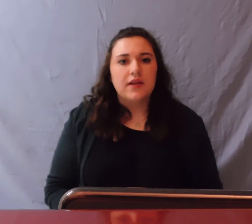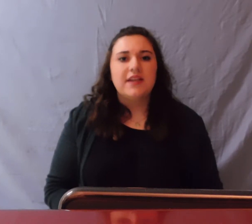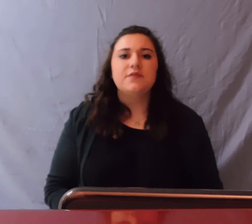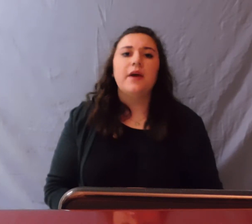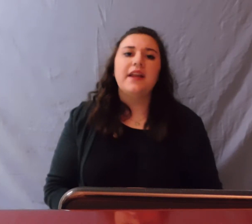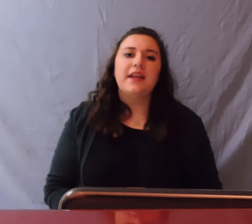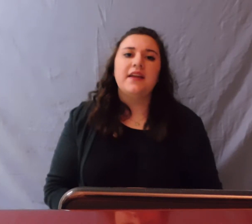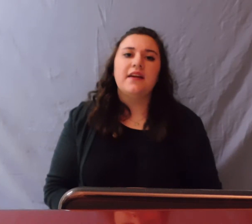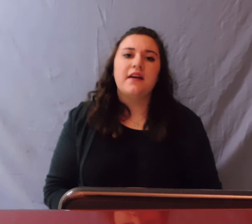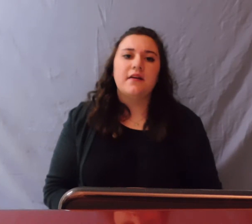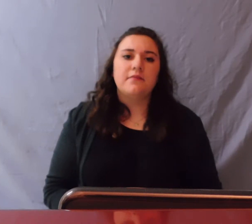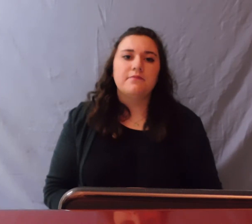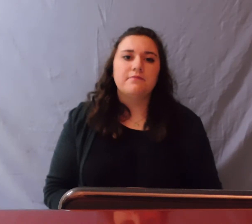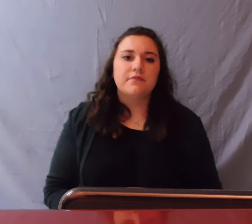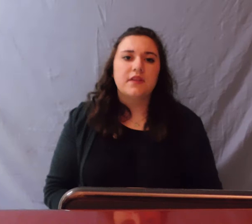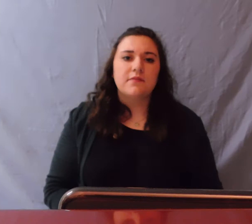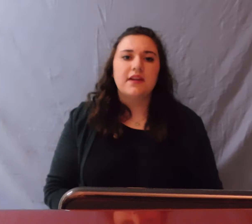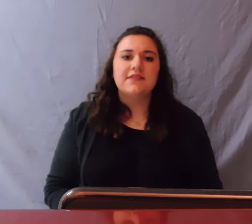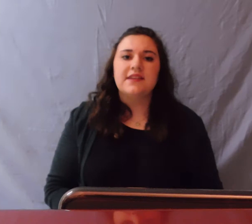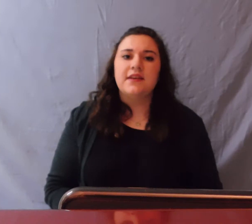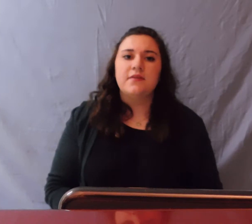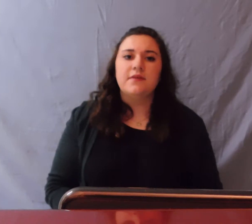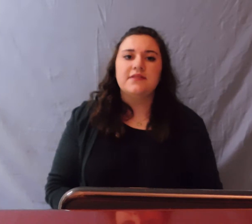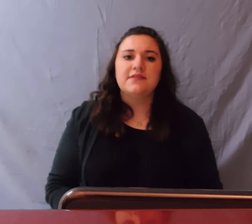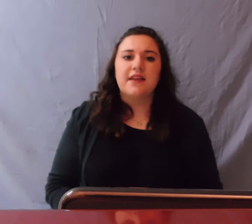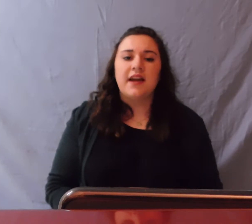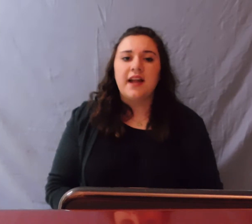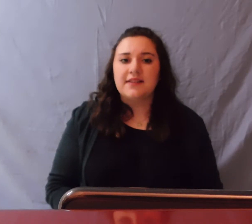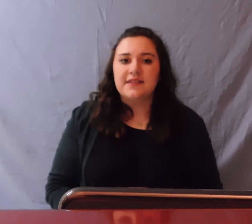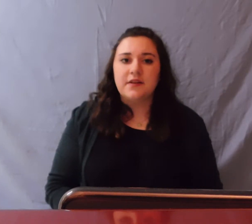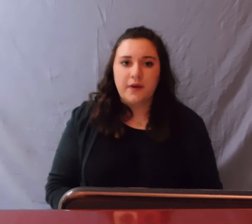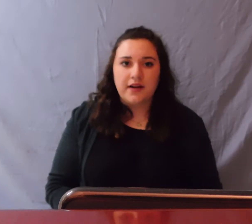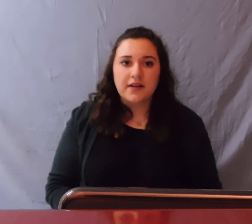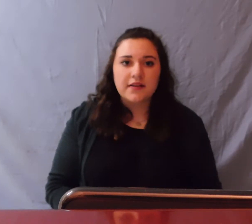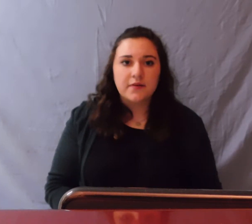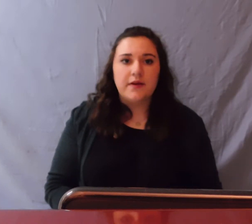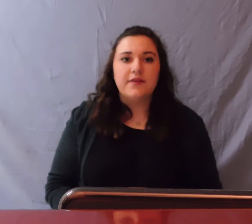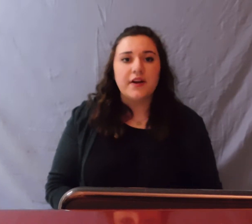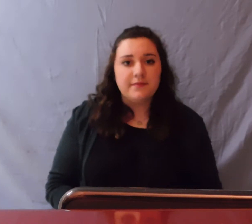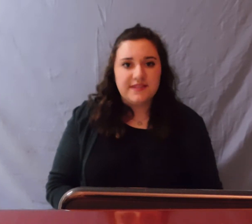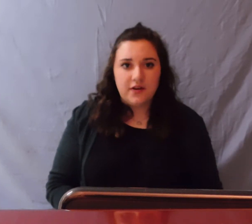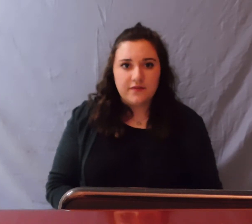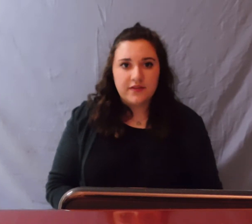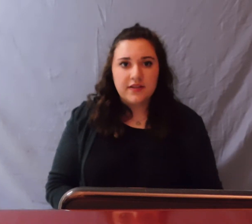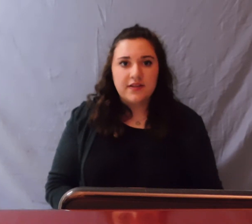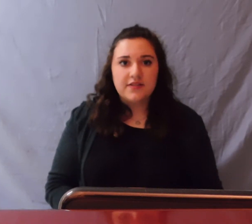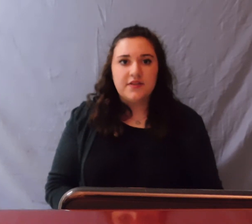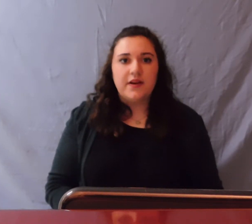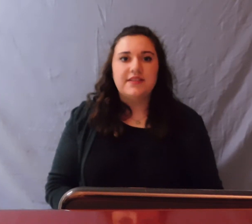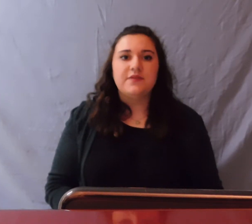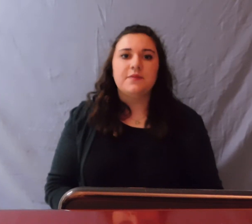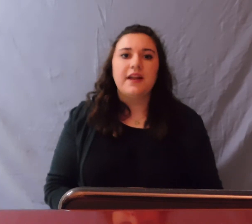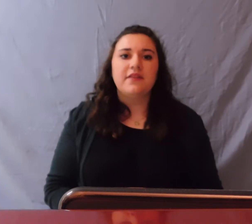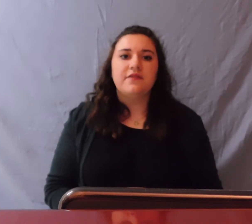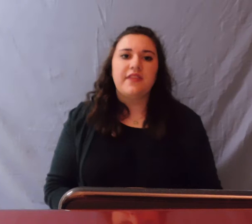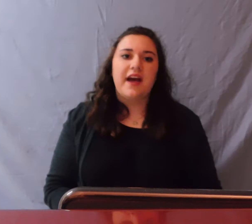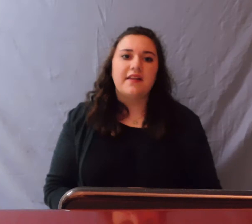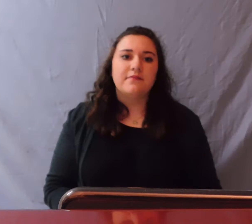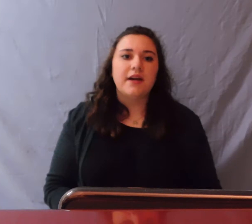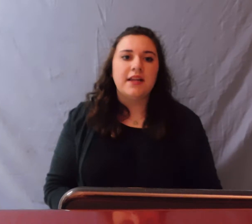He's waiting because he was at an accident at work where he hurt himself. So as he was waiting for that money